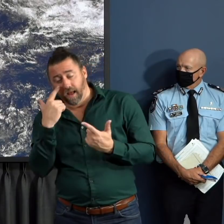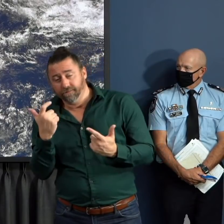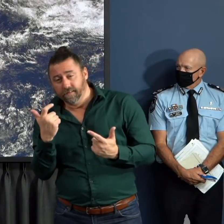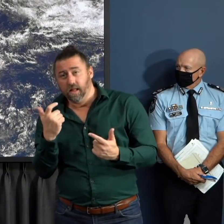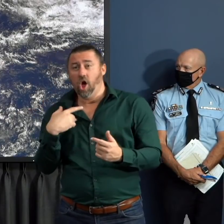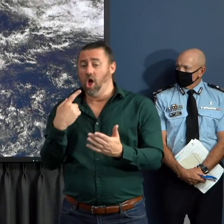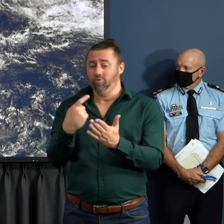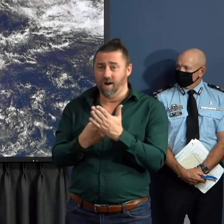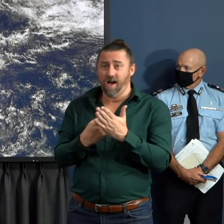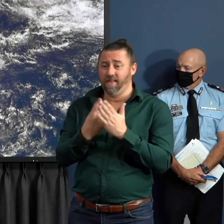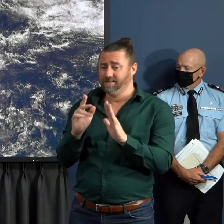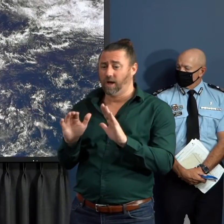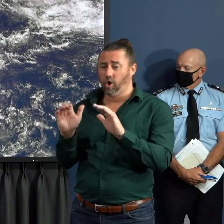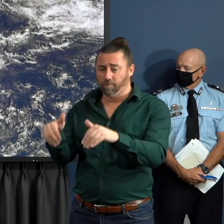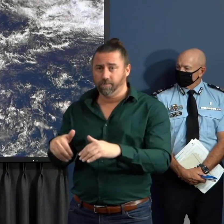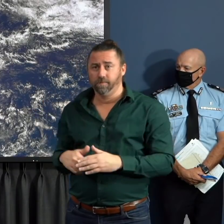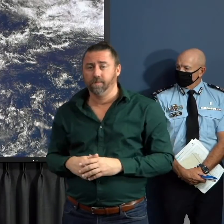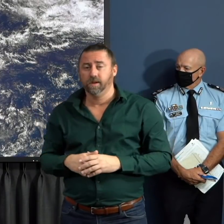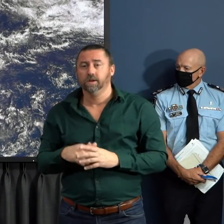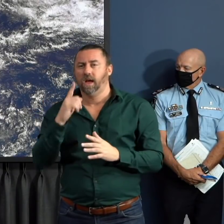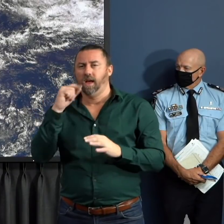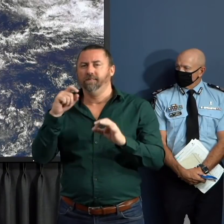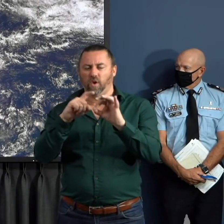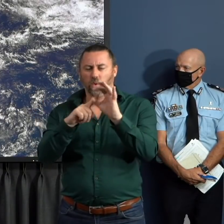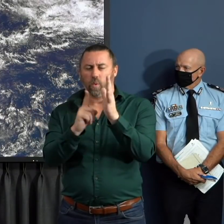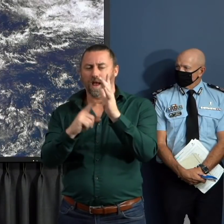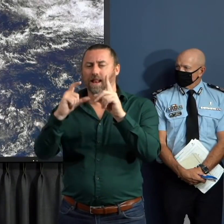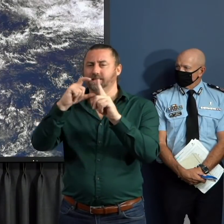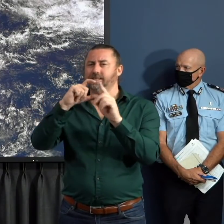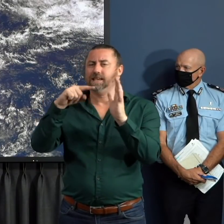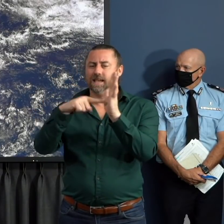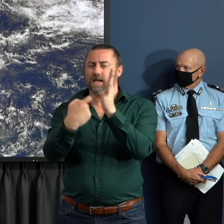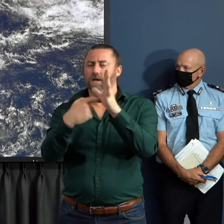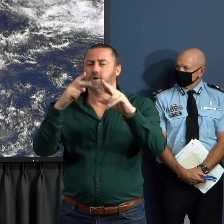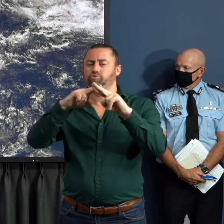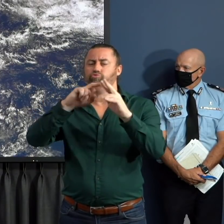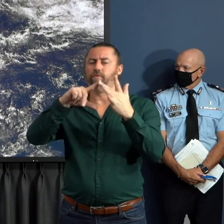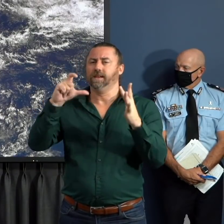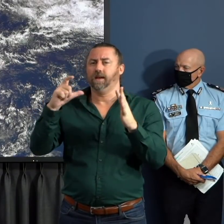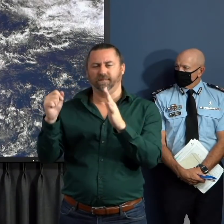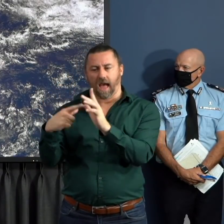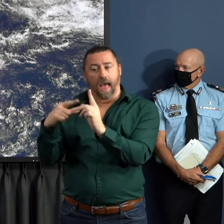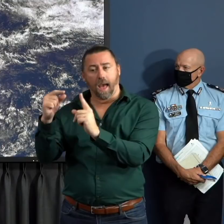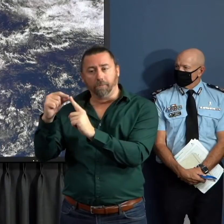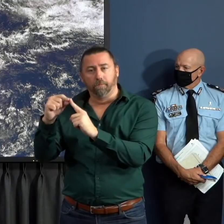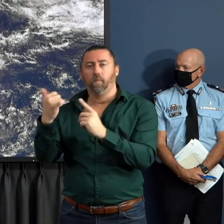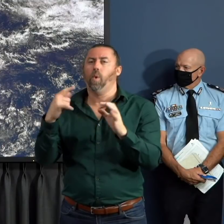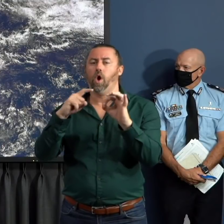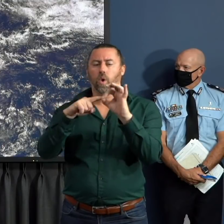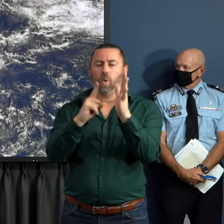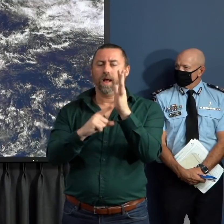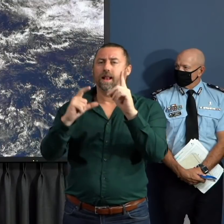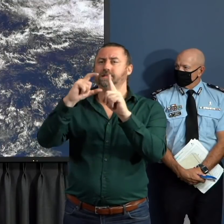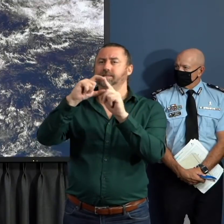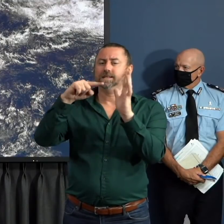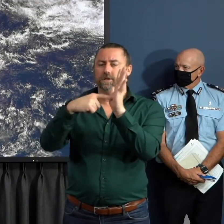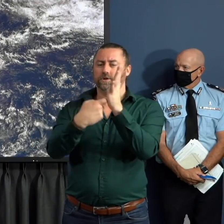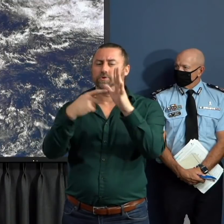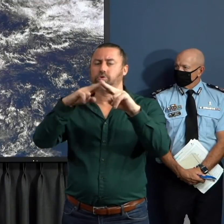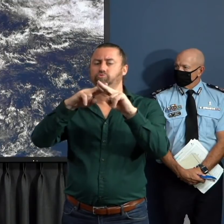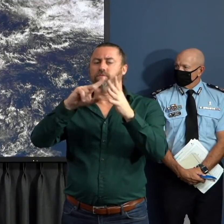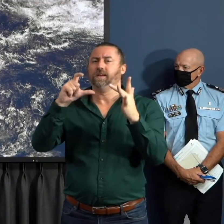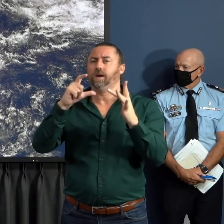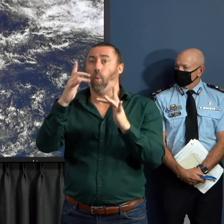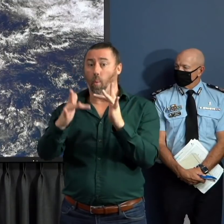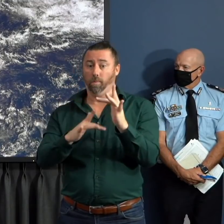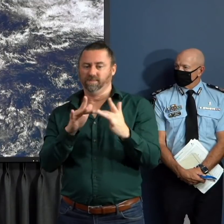something essential, QLD Traffic app or QLD Traffic website will give you the information that we have. But of course,